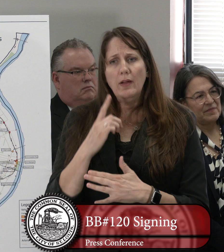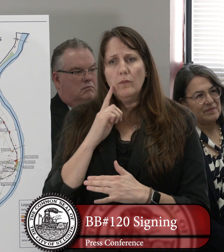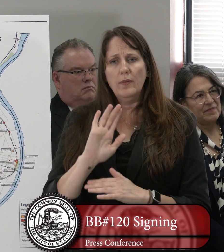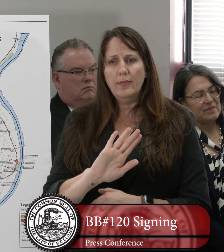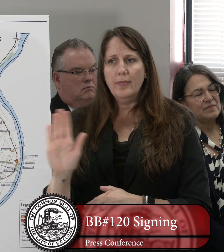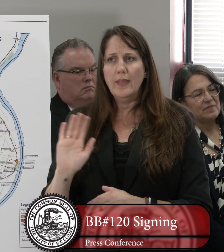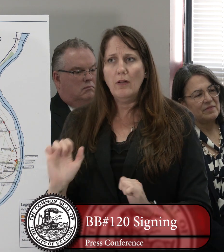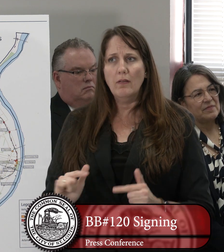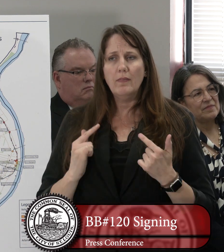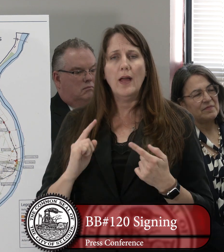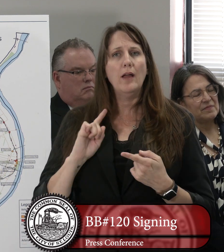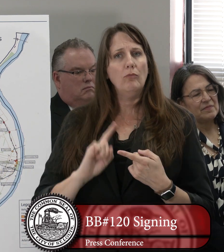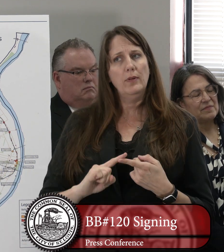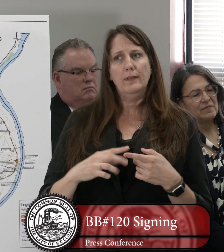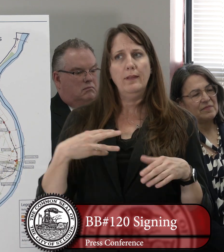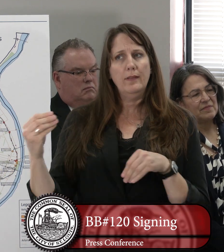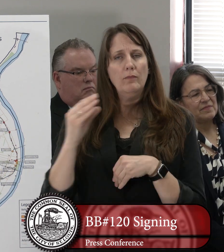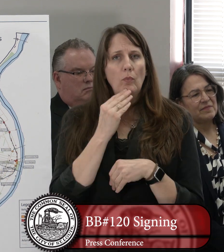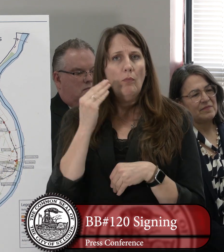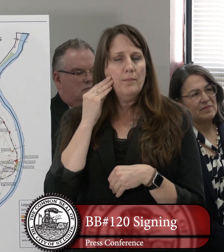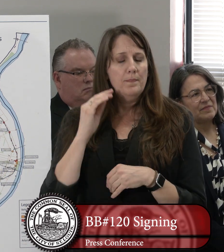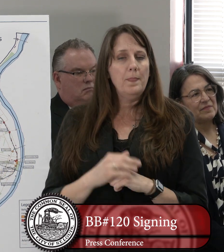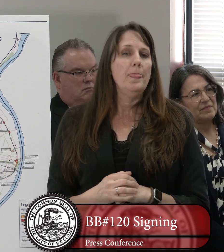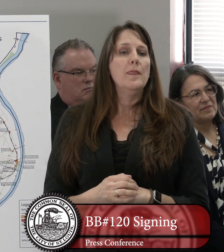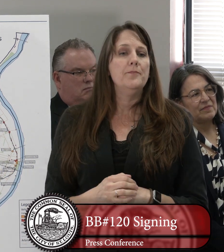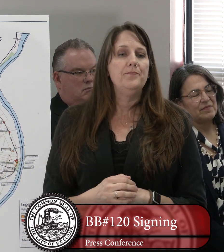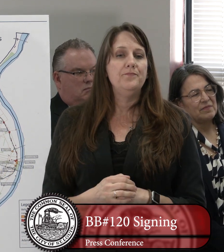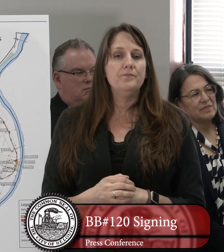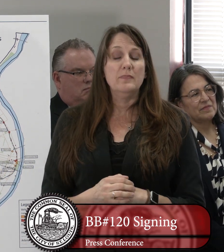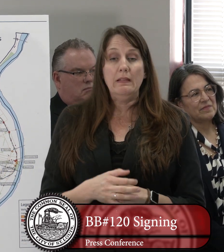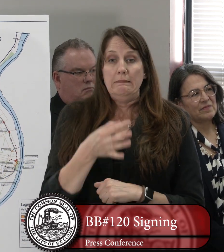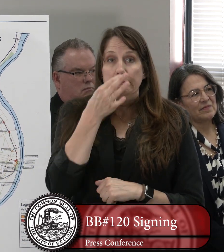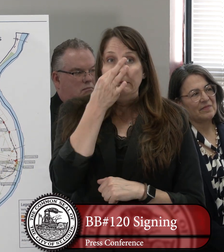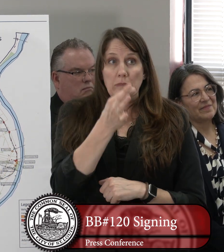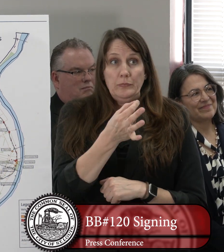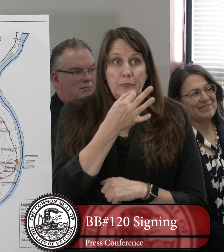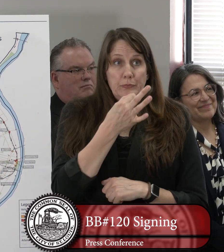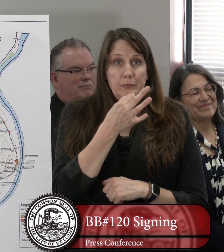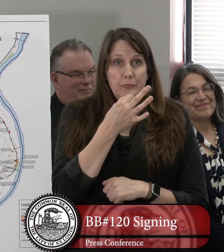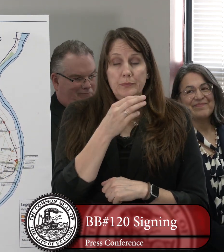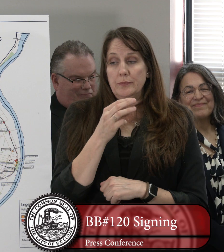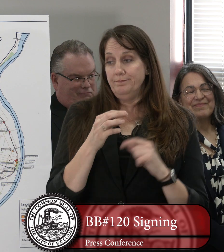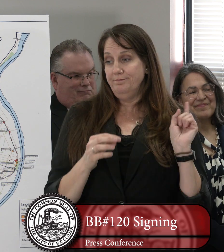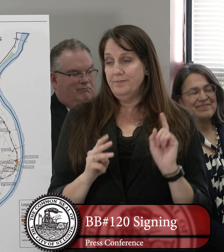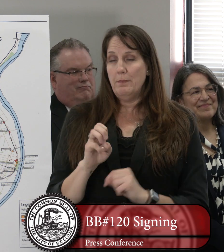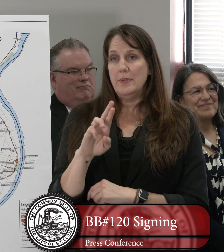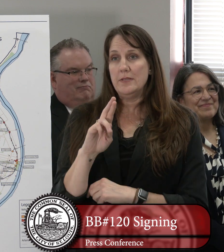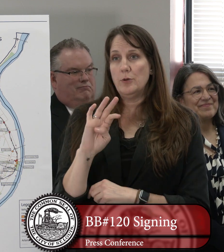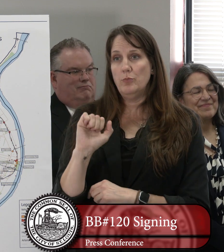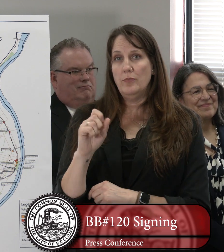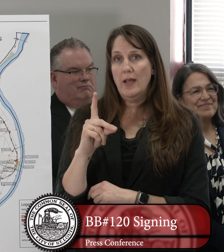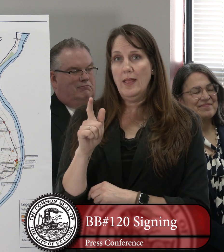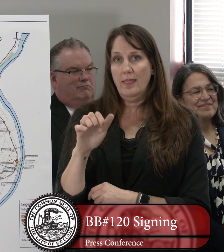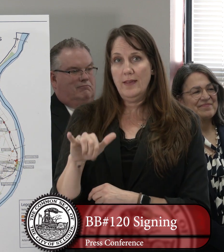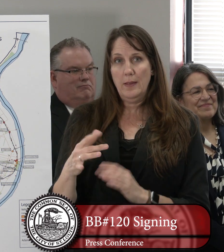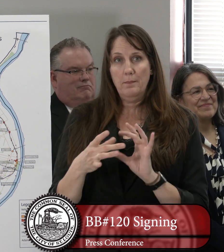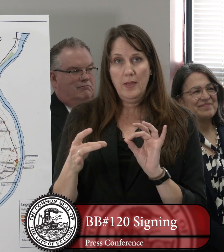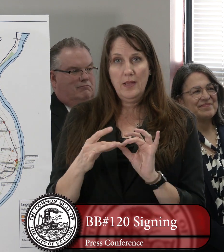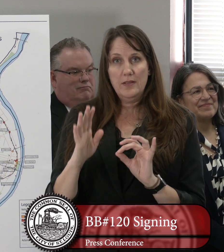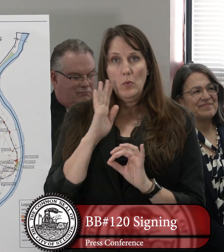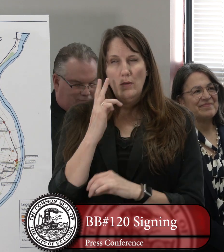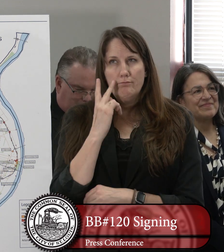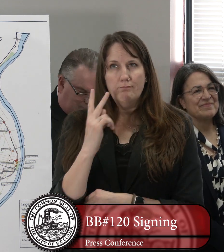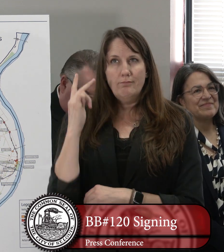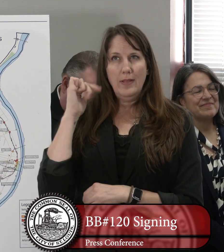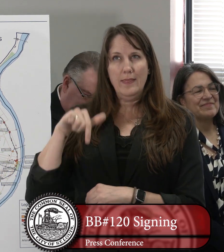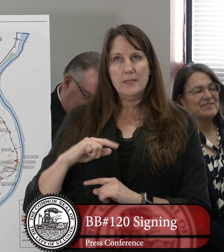lives as they go from place to place. In the very near future, as Mr. Bradley outlined, we will look back at this moment as